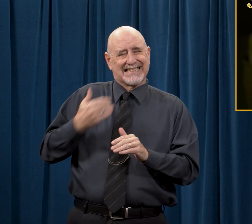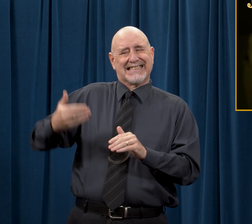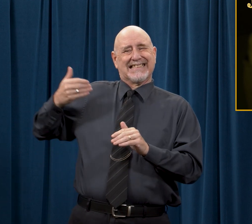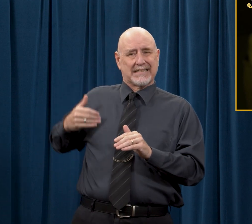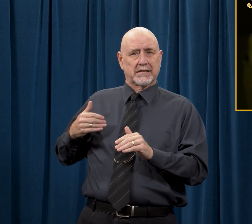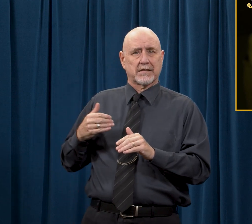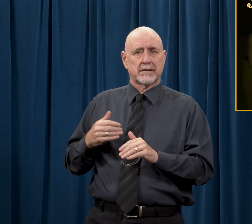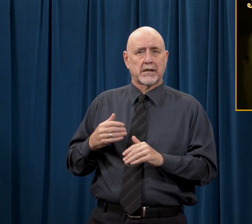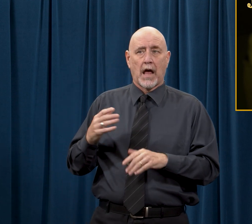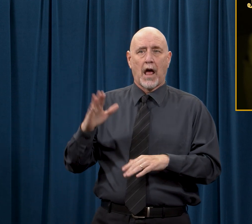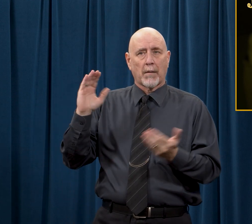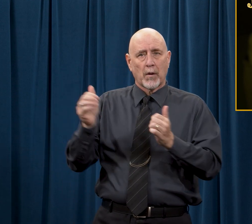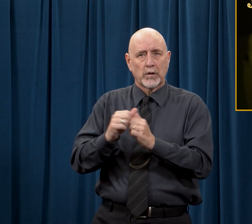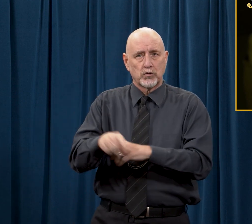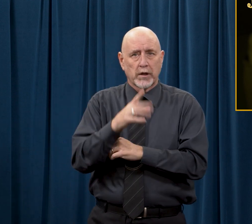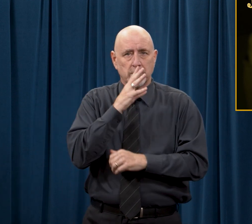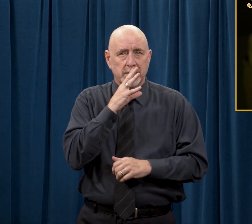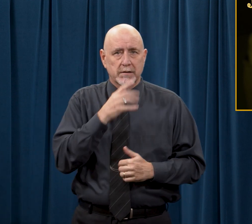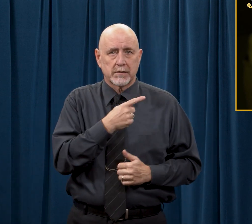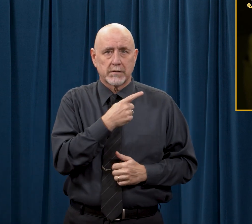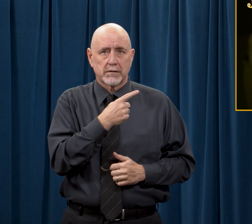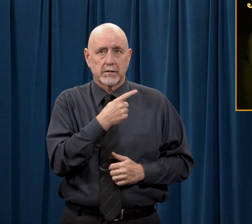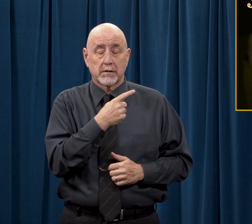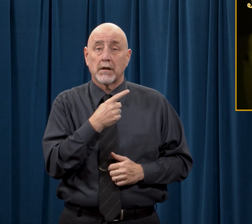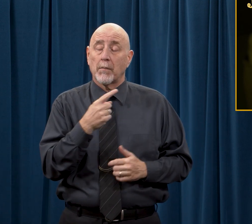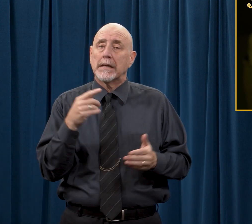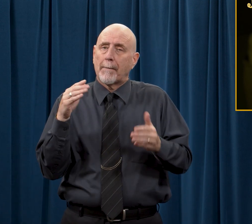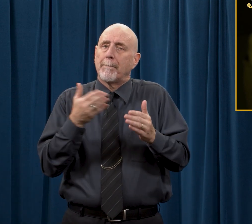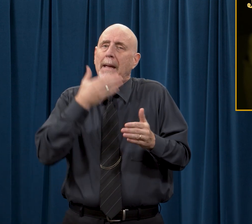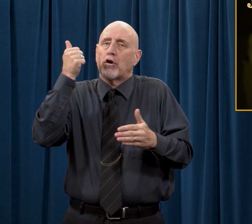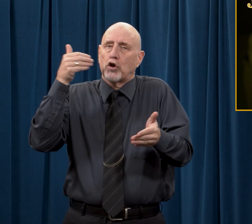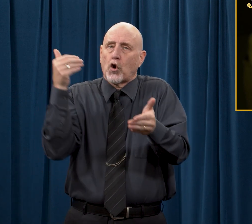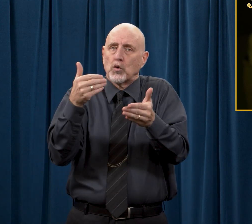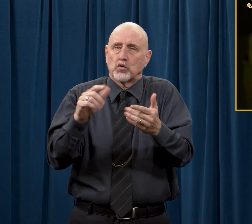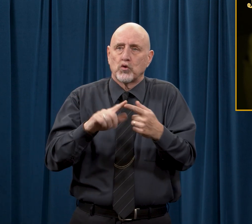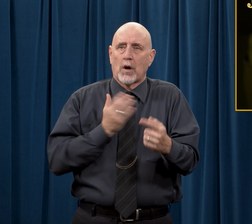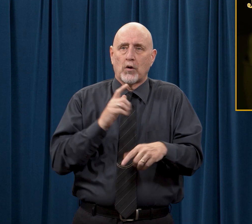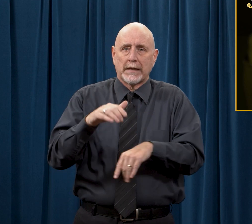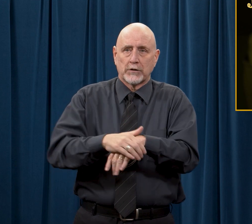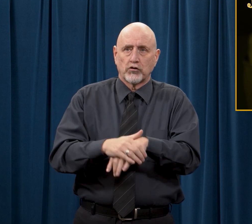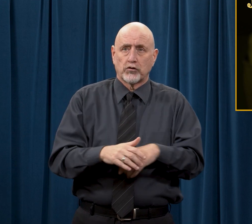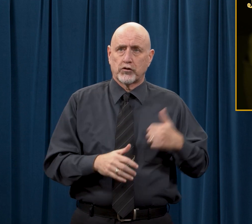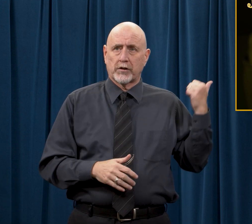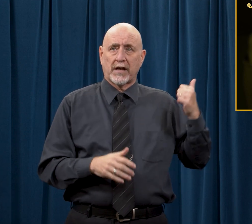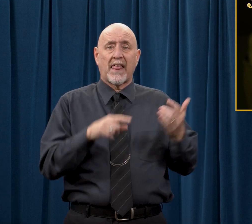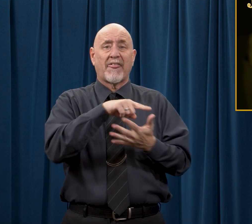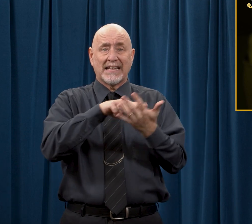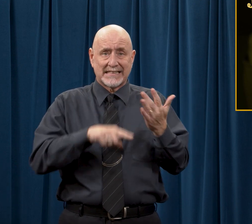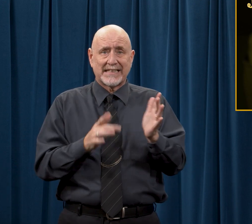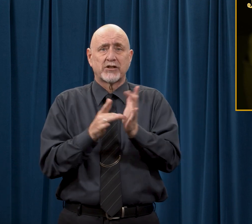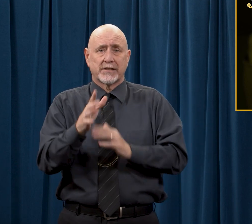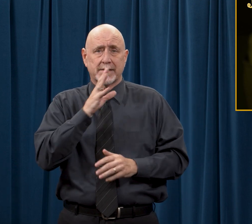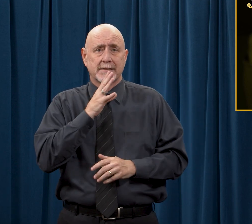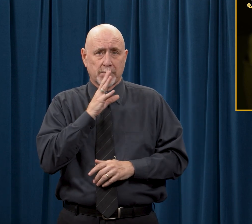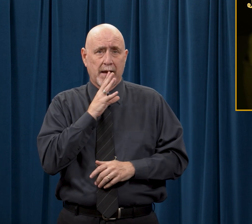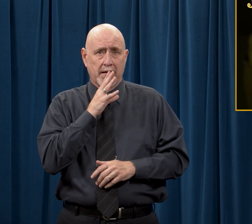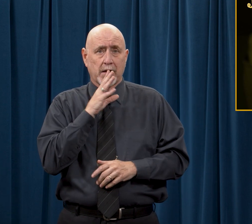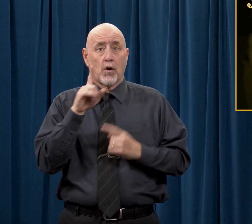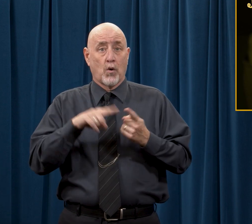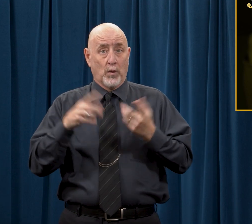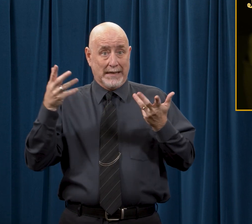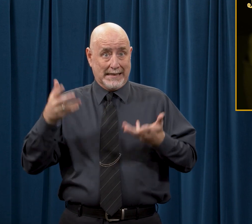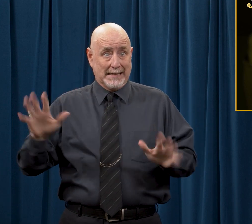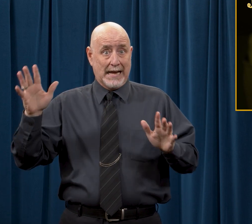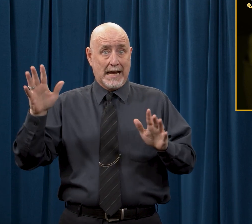this is from the way we speak today. However, we are getting closer. He said, "These things Jesus